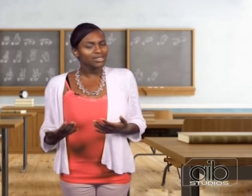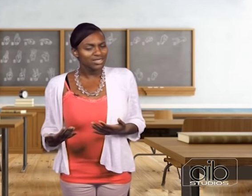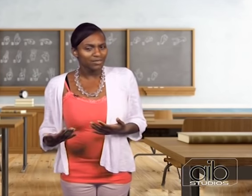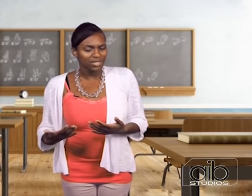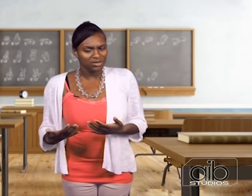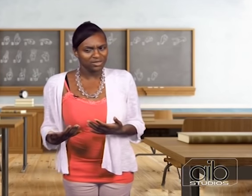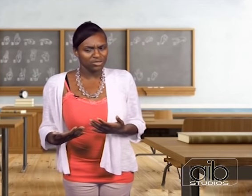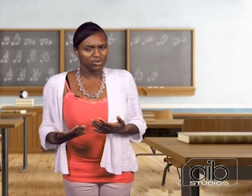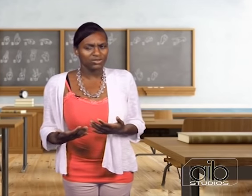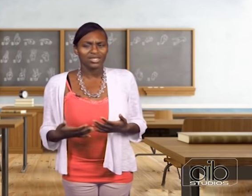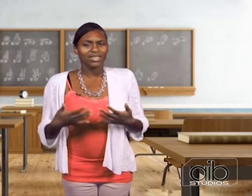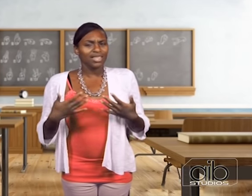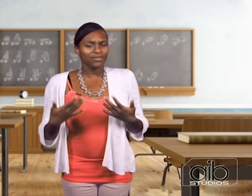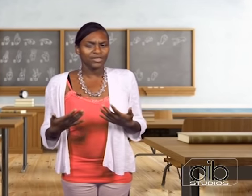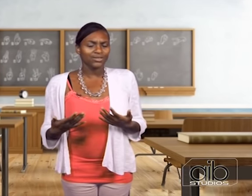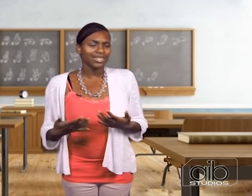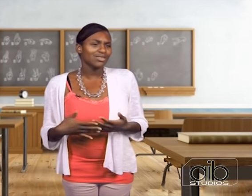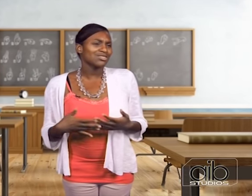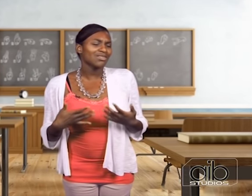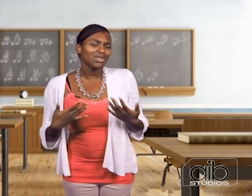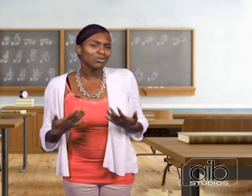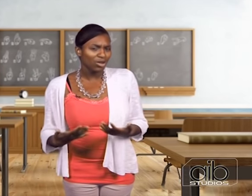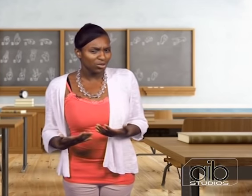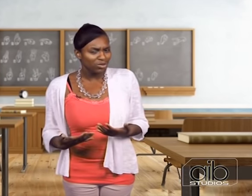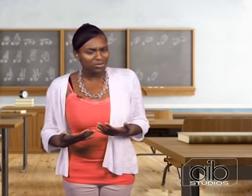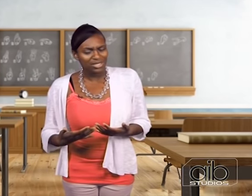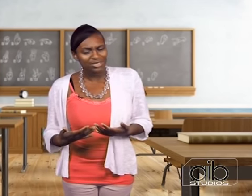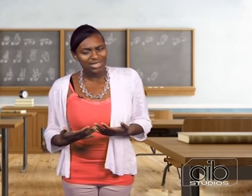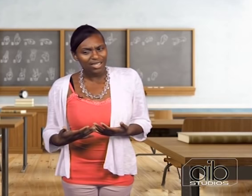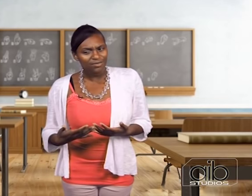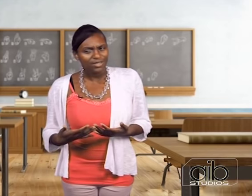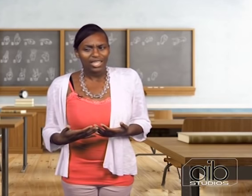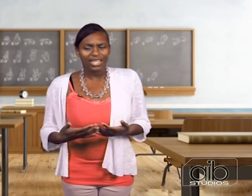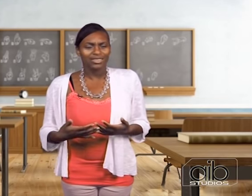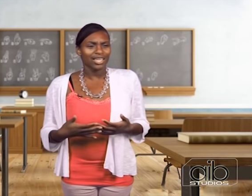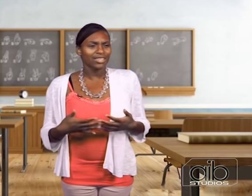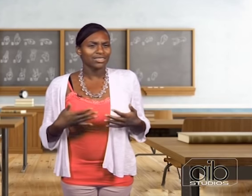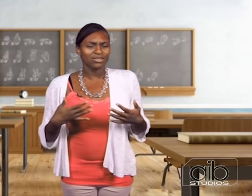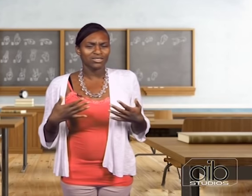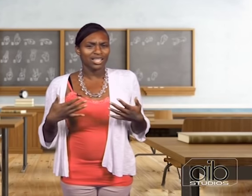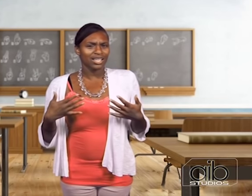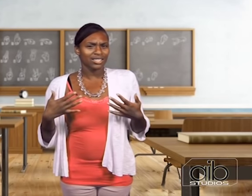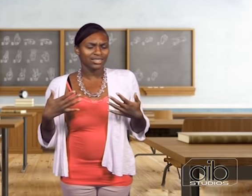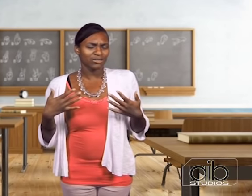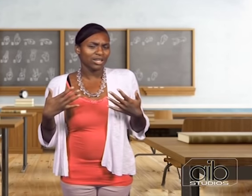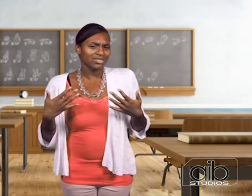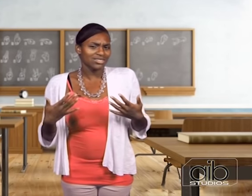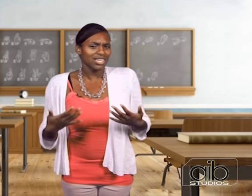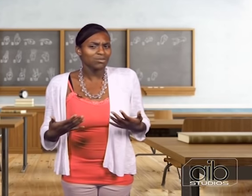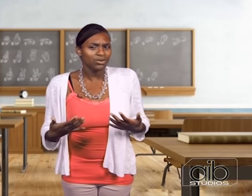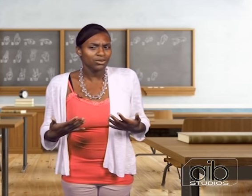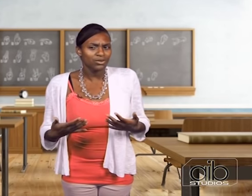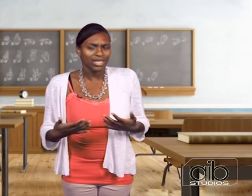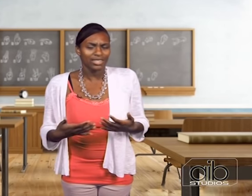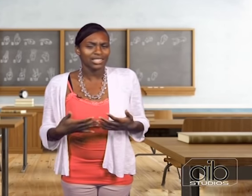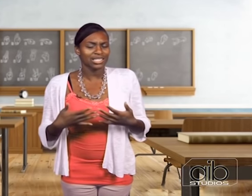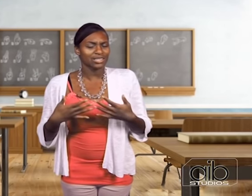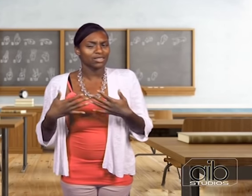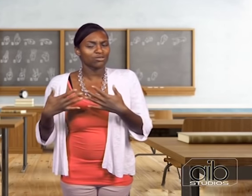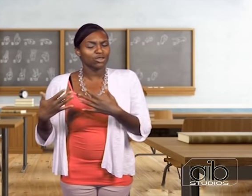of deaf individuals that feel that there's nothing wrong with being deaf, and that they're not disabled, and they can live